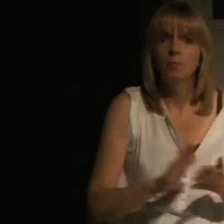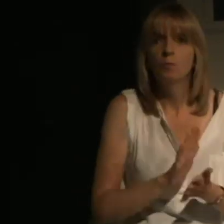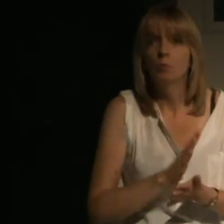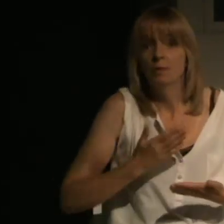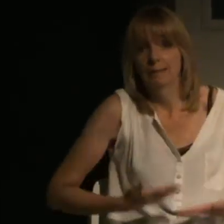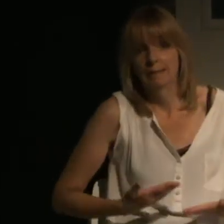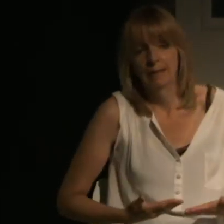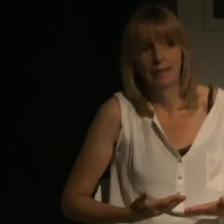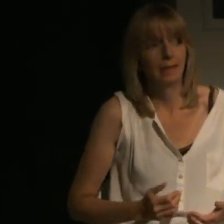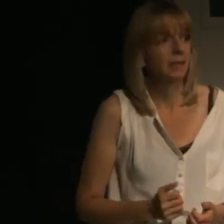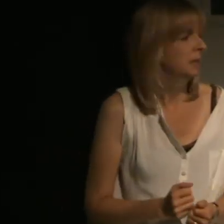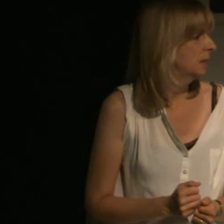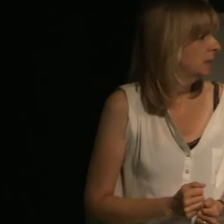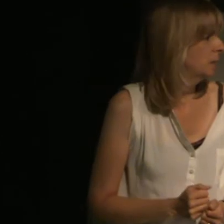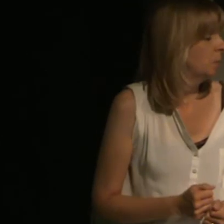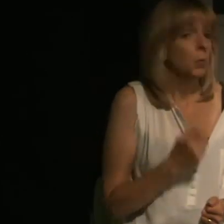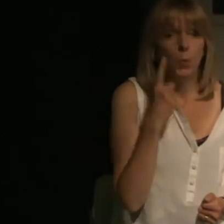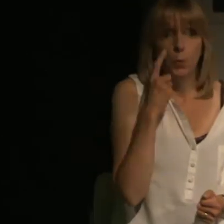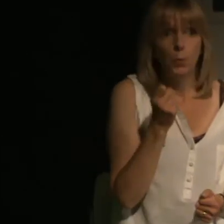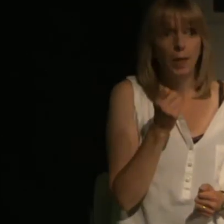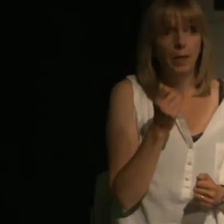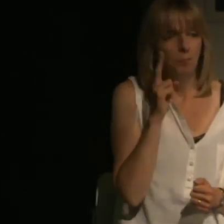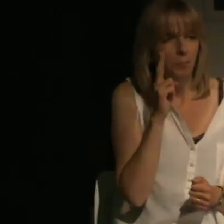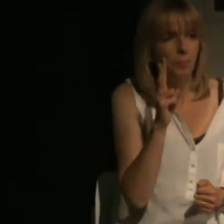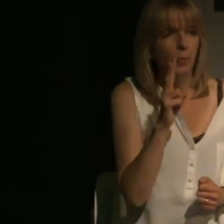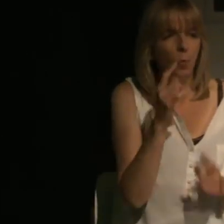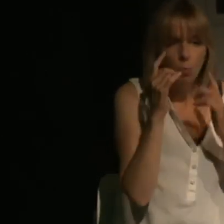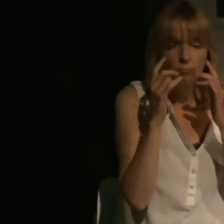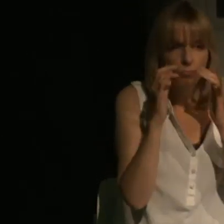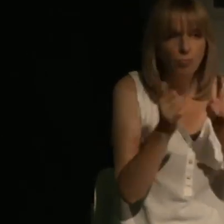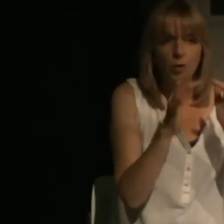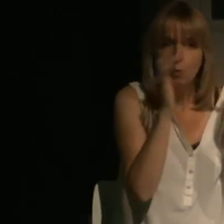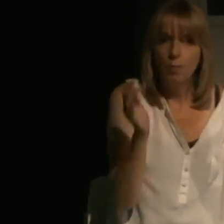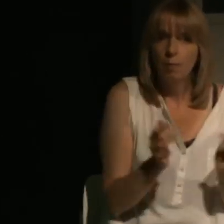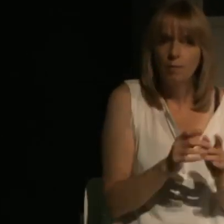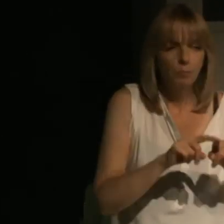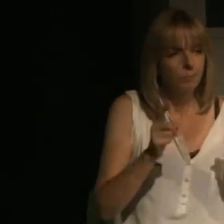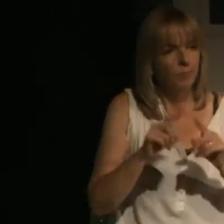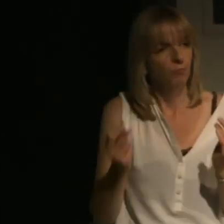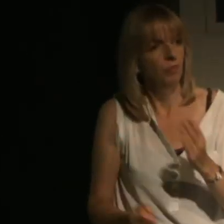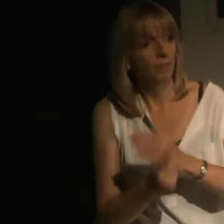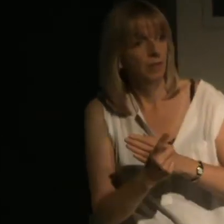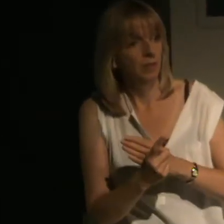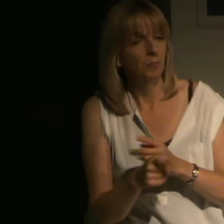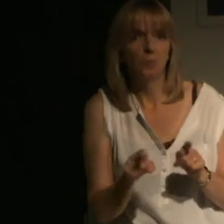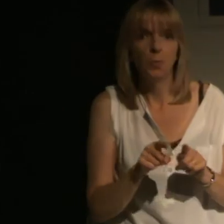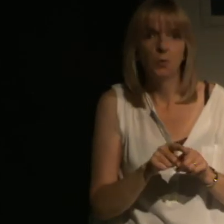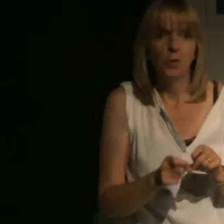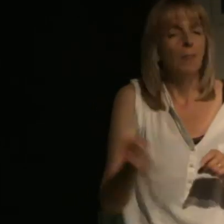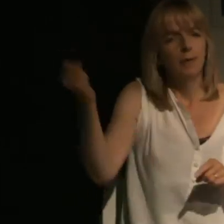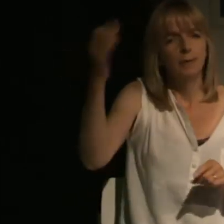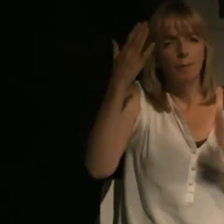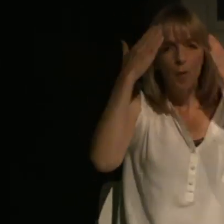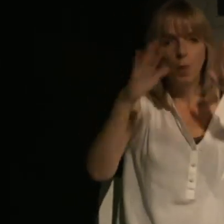end of the event, unfortunately, but you can look online and see the rest of our events. The summer holidays are approaching. We do have 2 events every day throughout